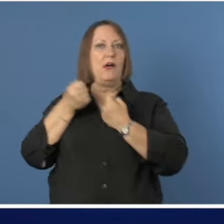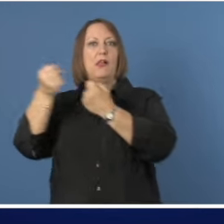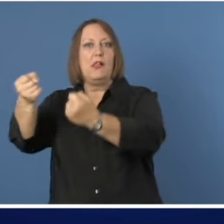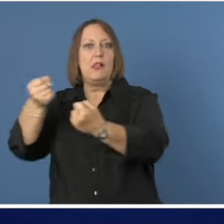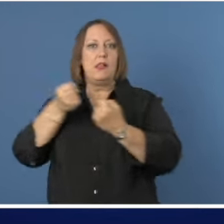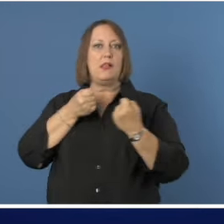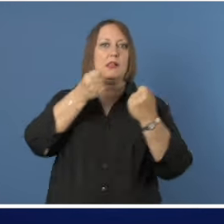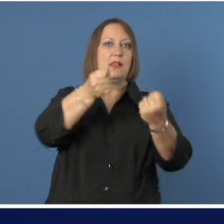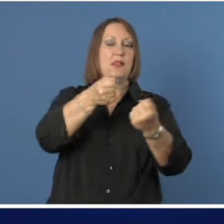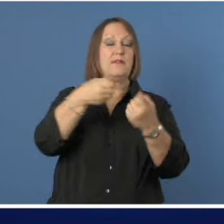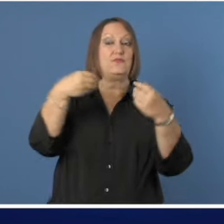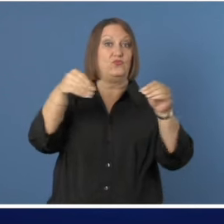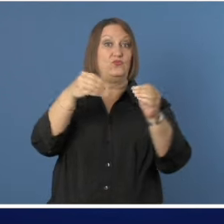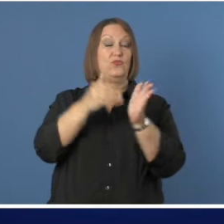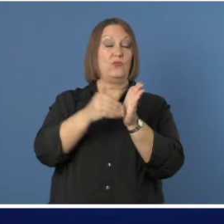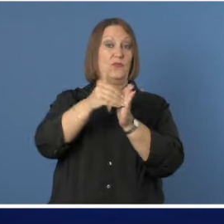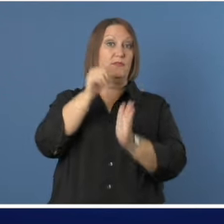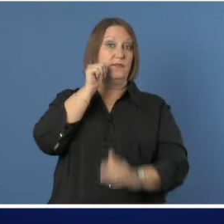store.